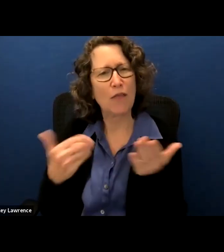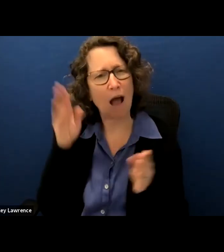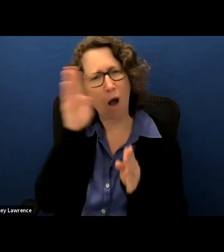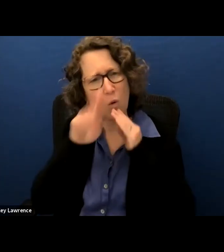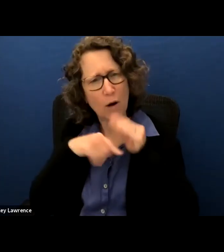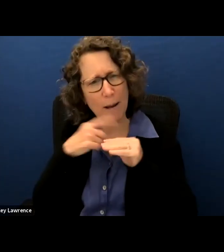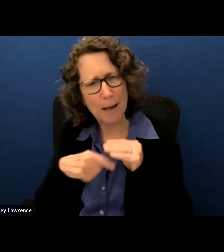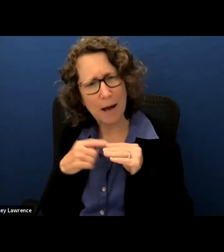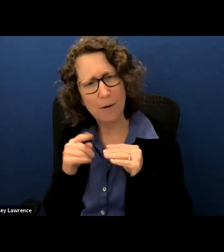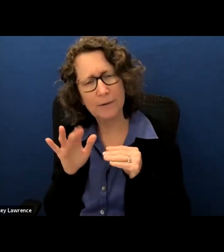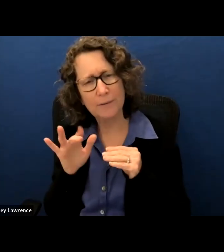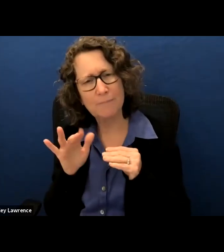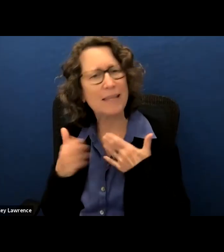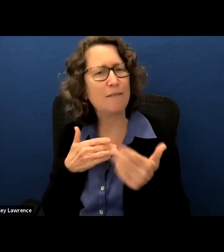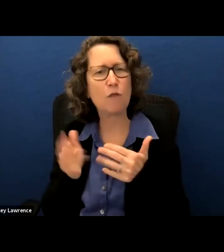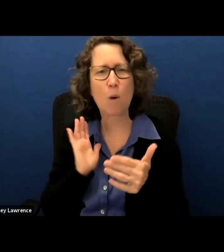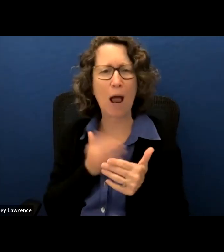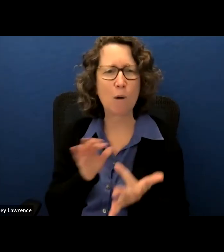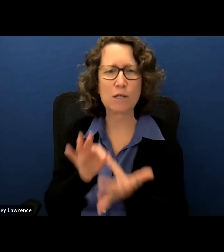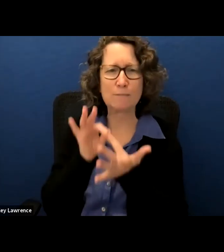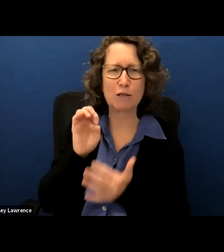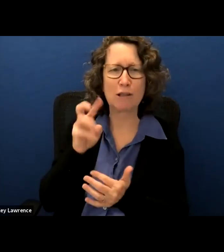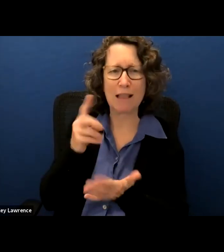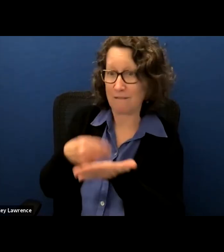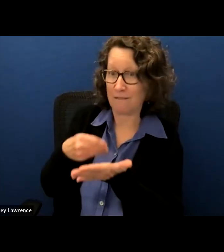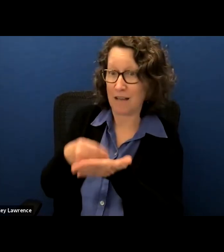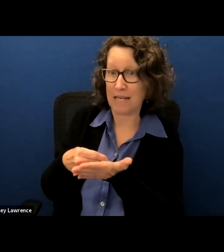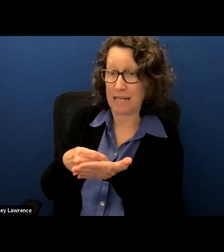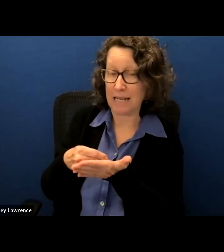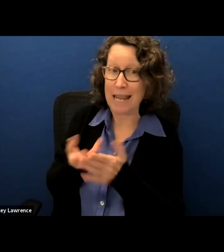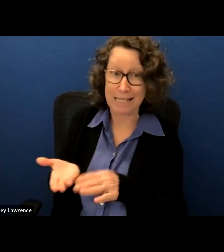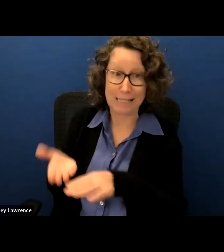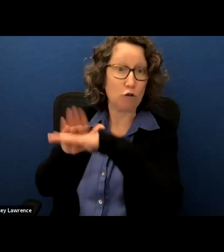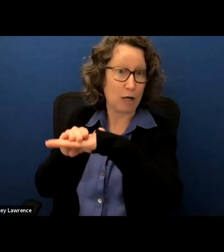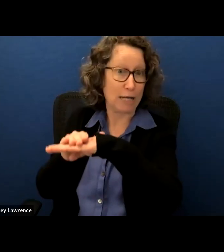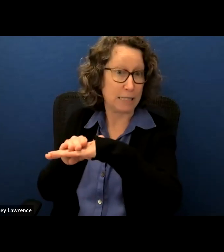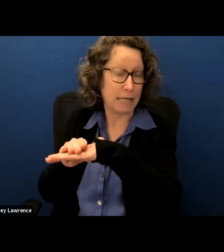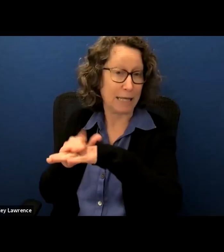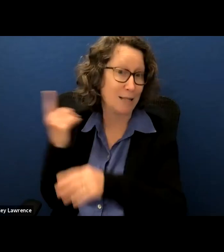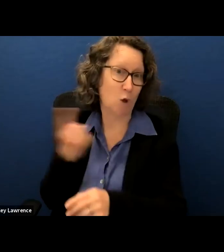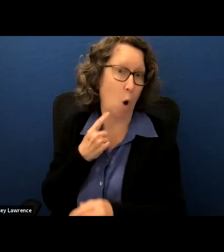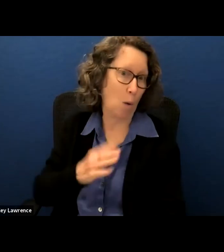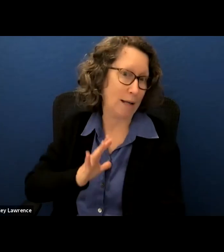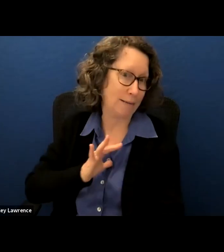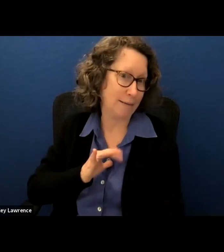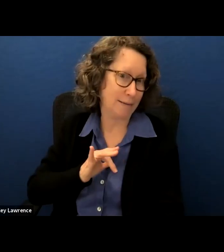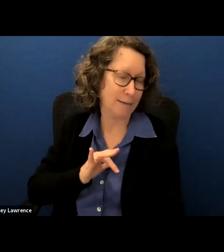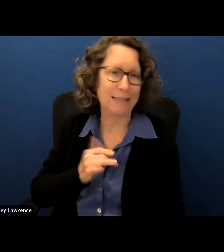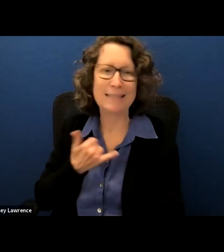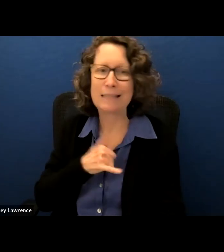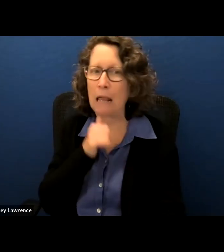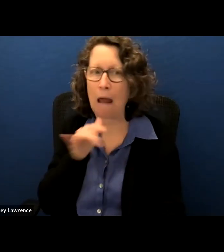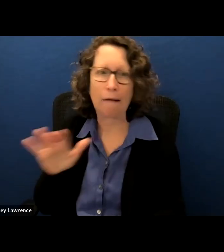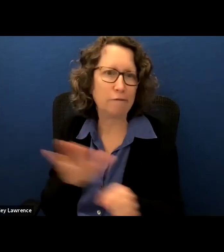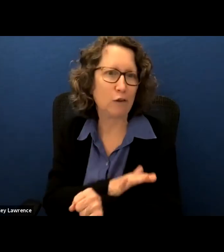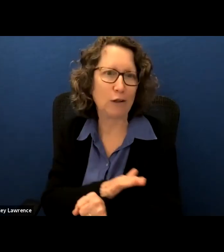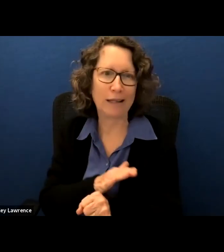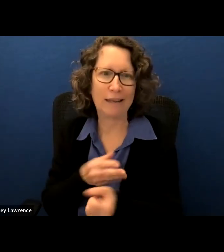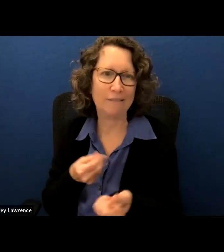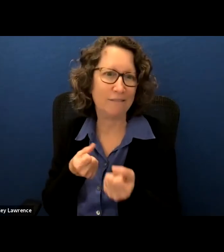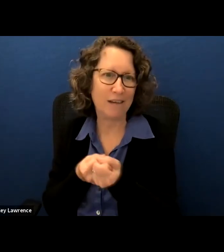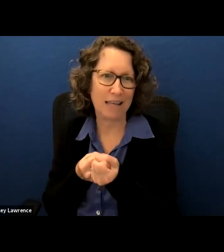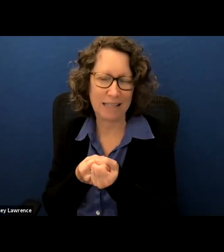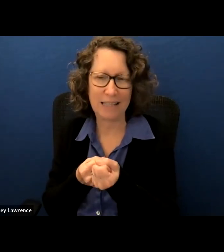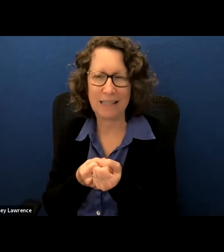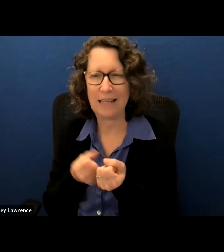about is that even though our special ed funding is increasing, which is always welcome, it's still not fully funded.